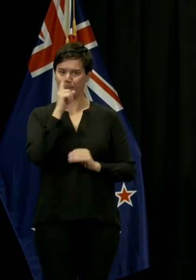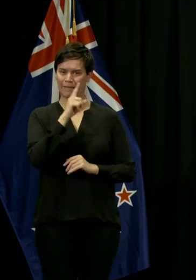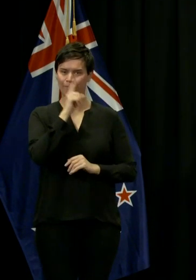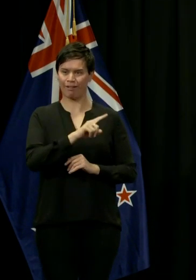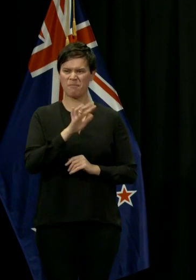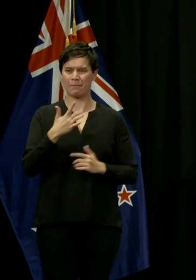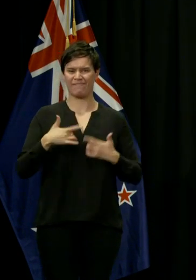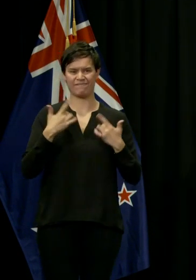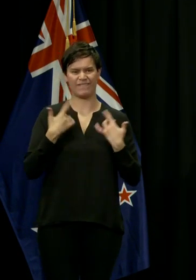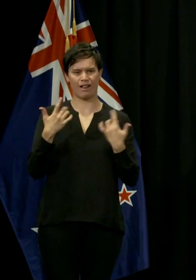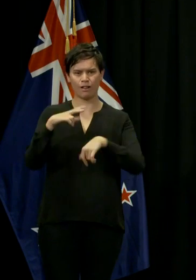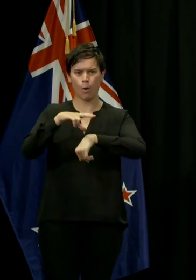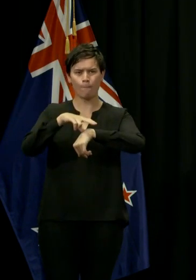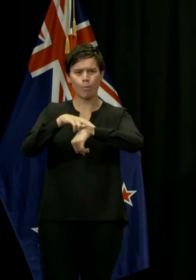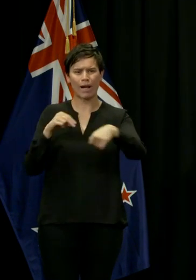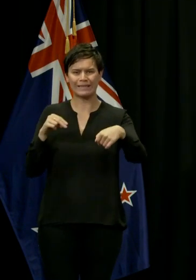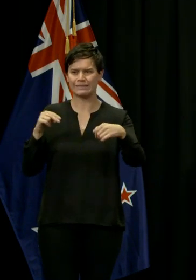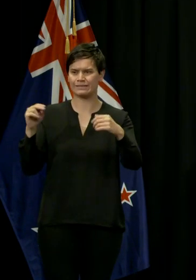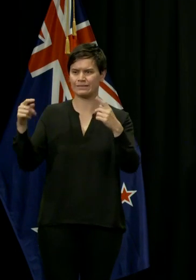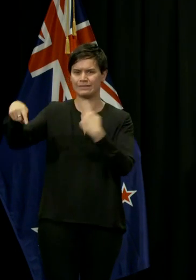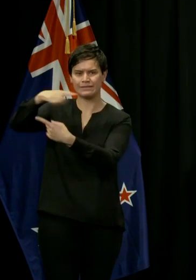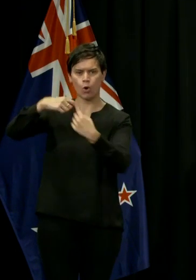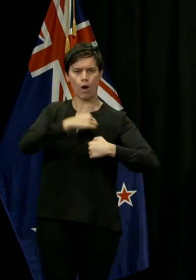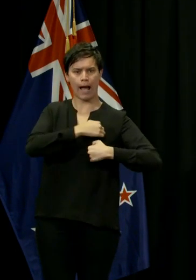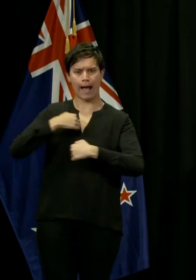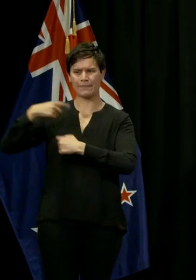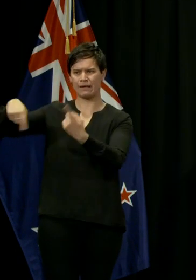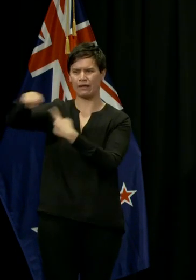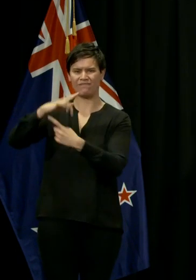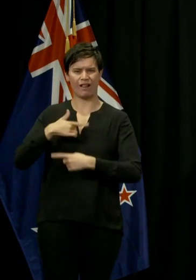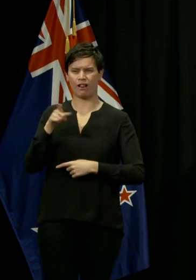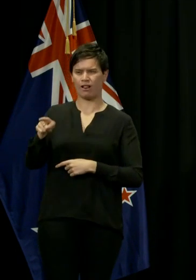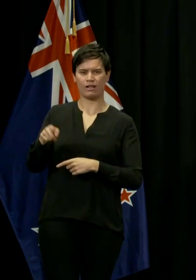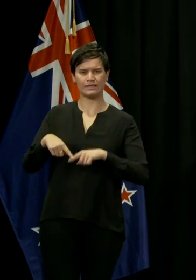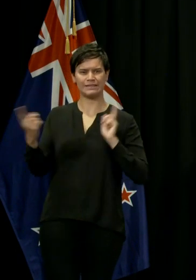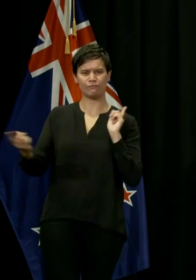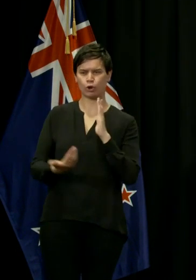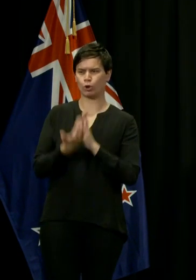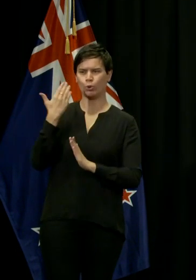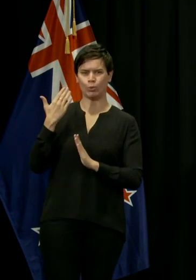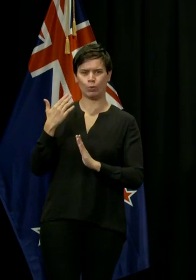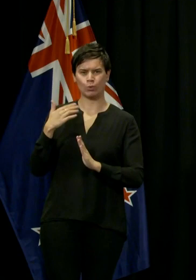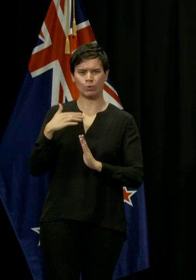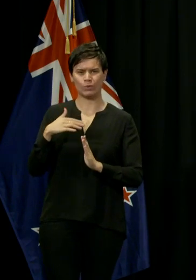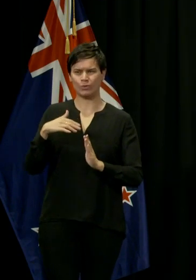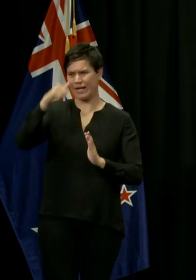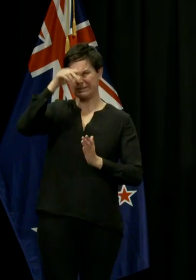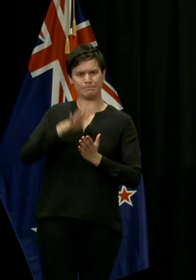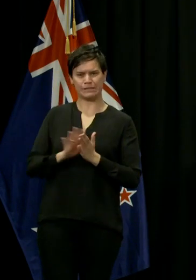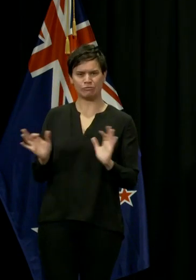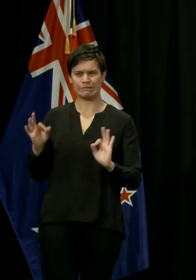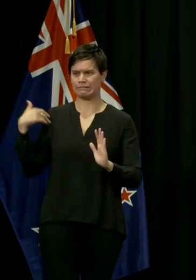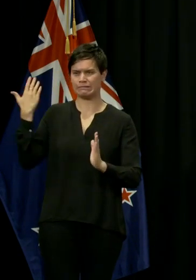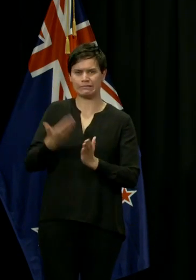increase in presence by police in our military, may not be what we're used to in New Zealand, but they will be working together. So